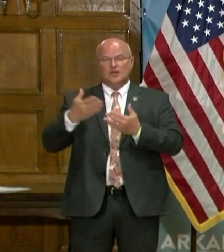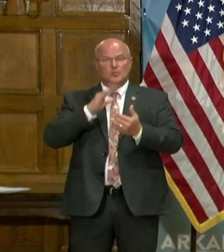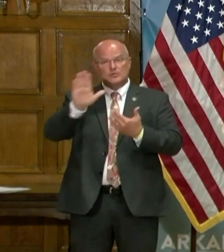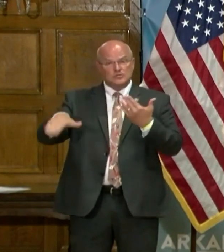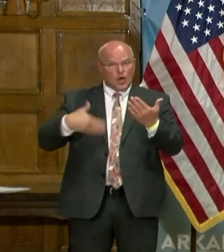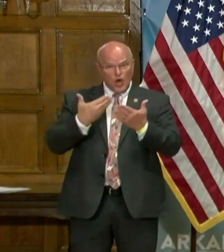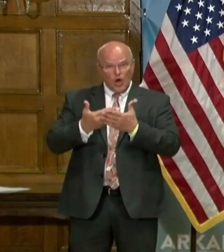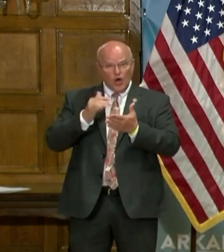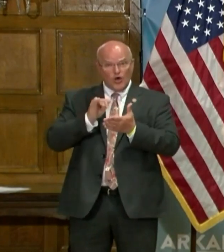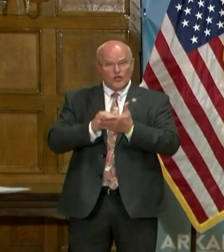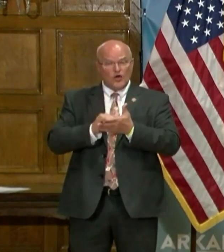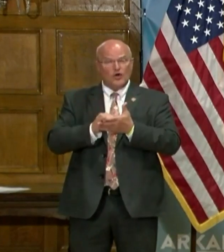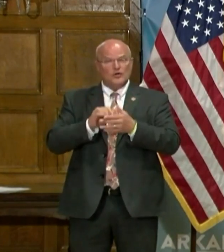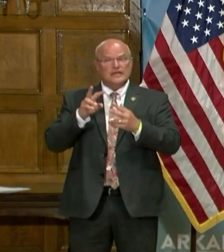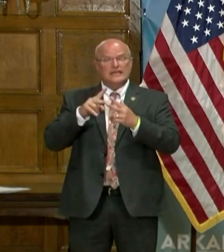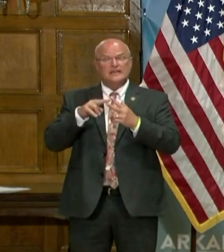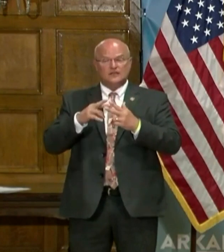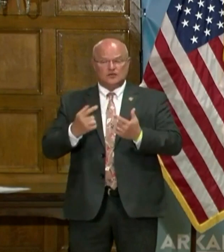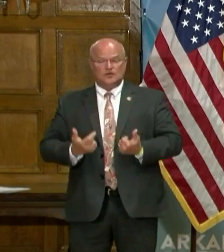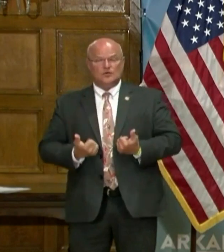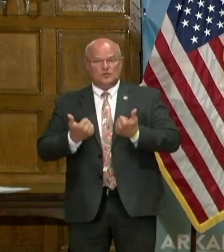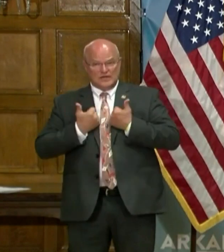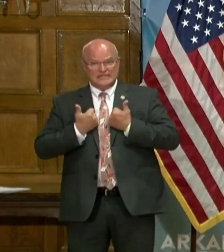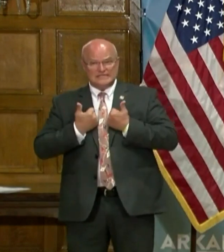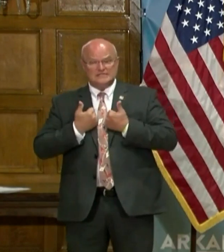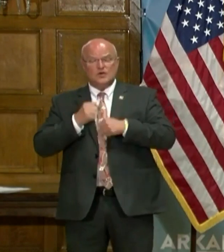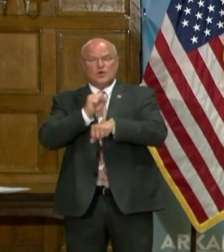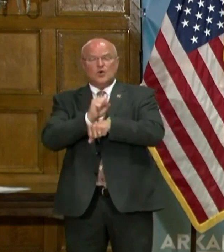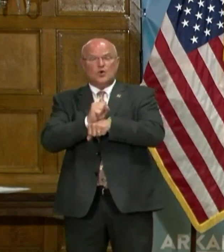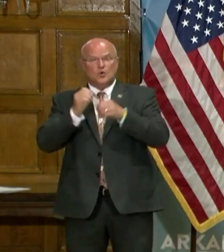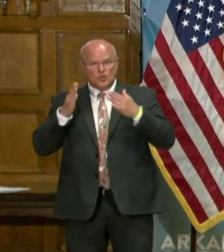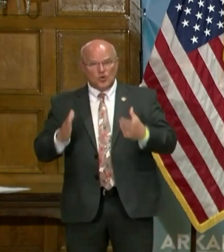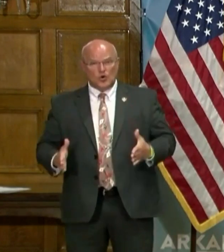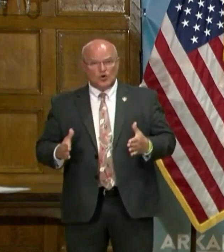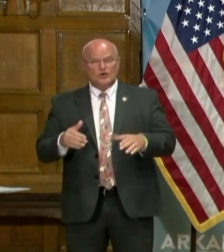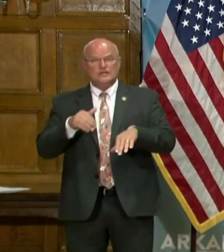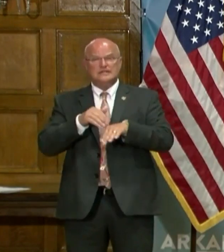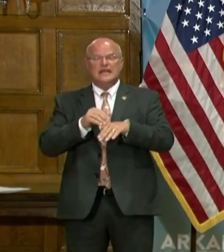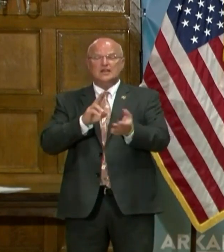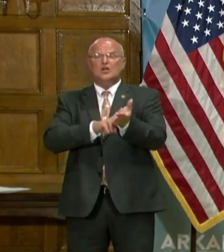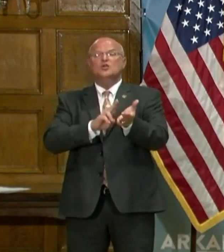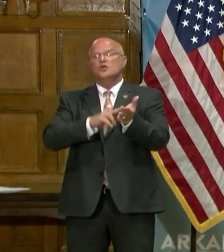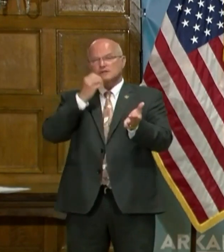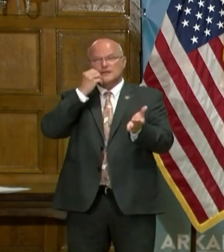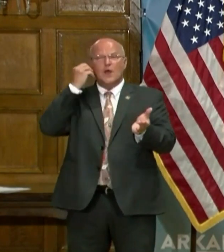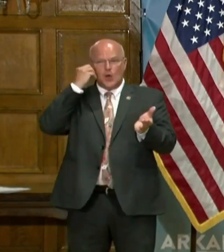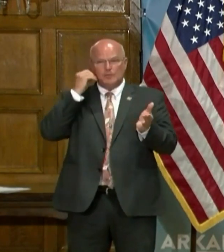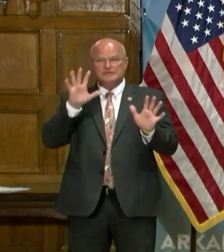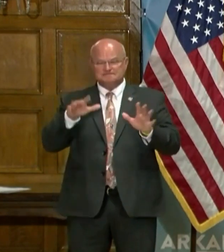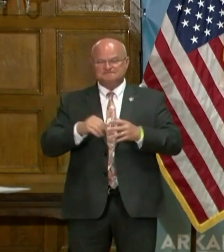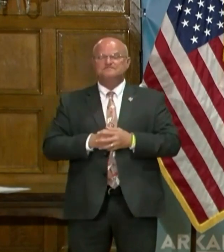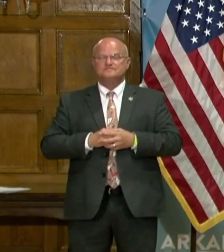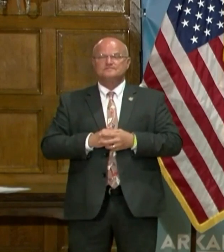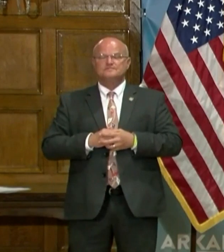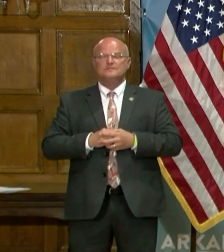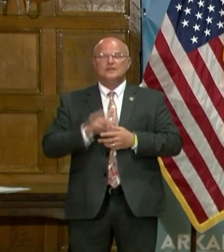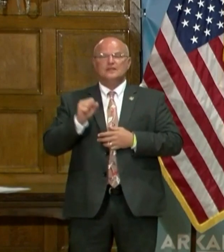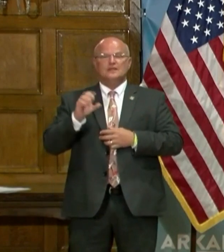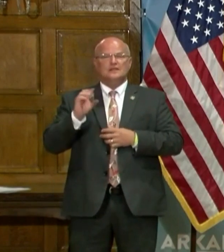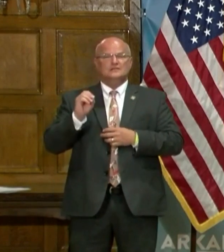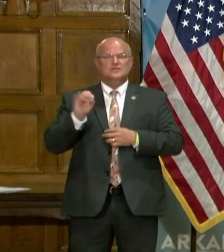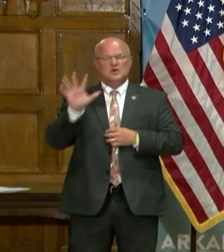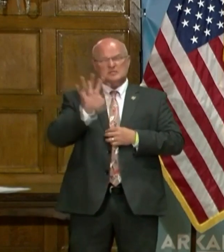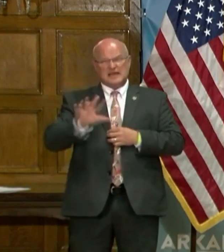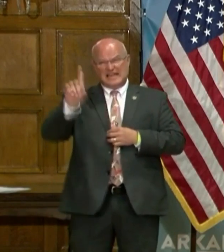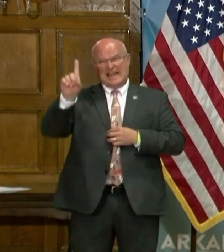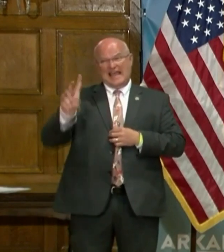all of those were either residents or workers at a nursing home. So